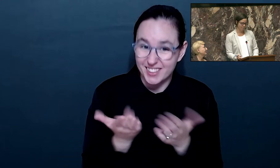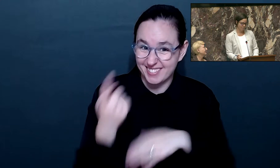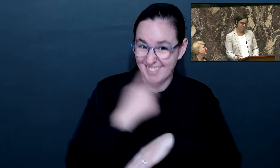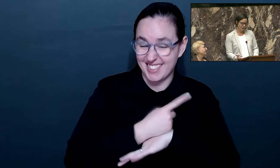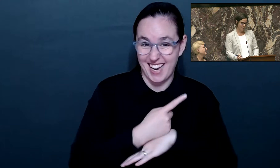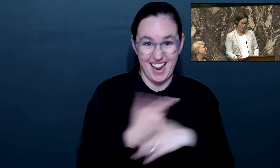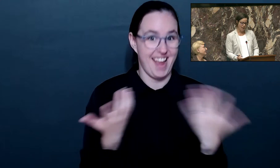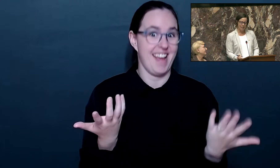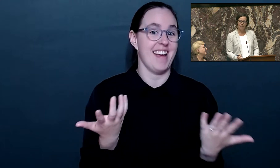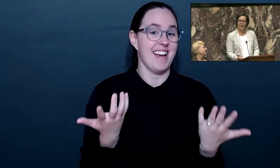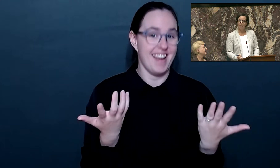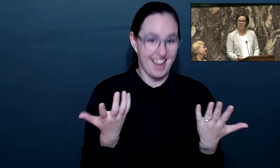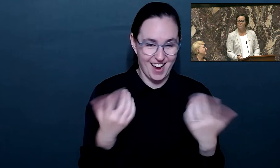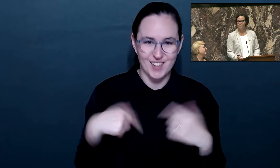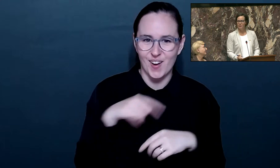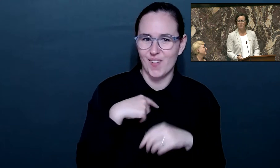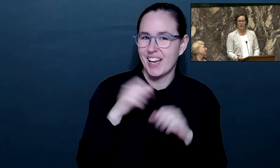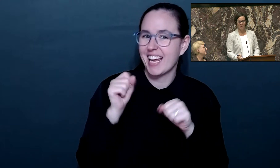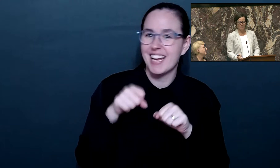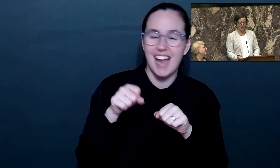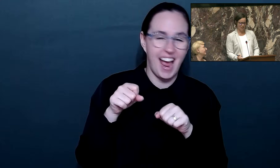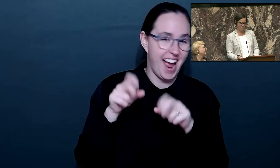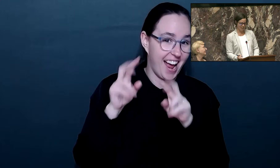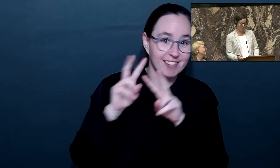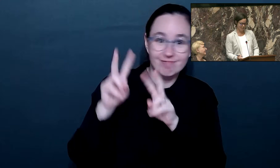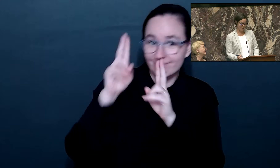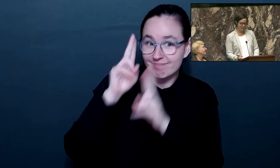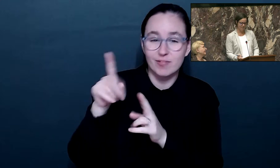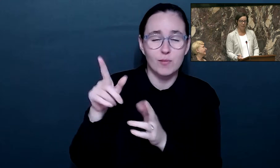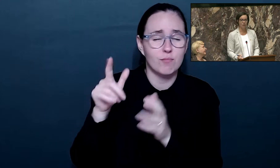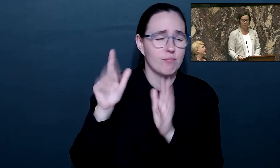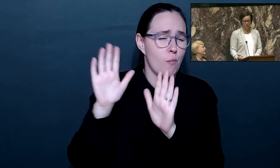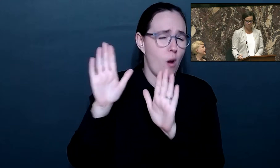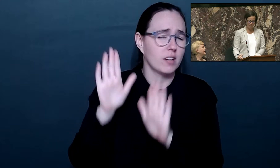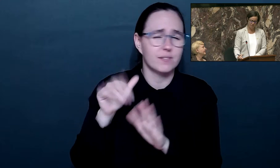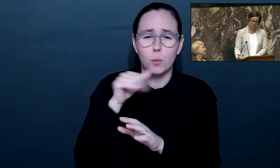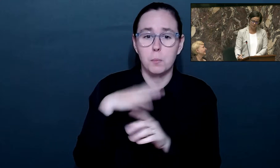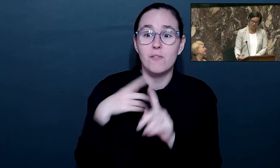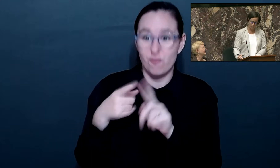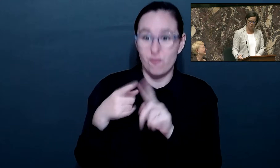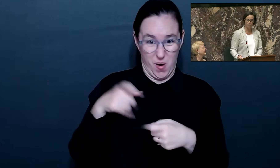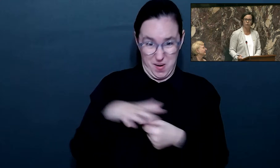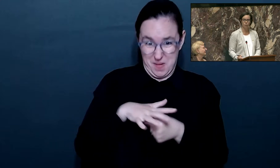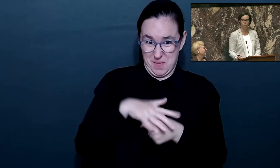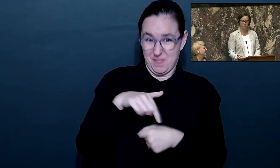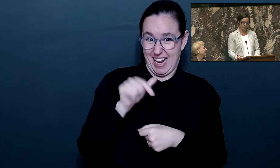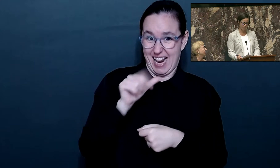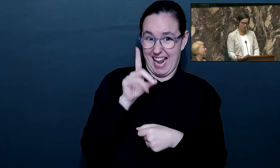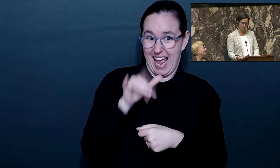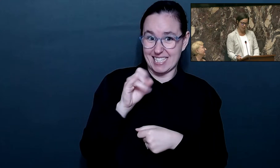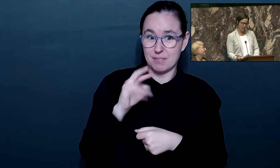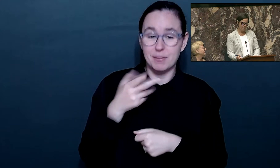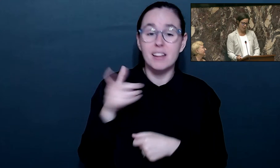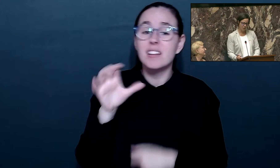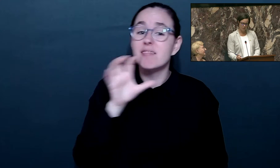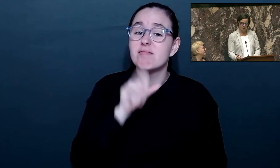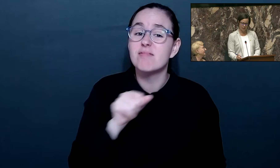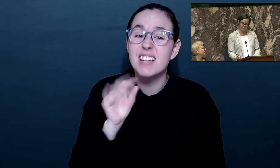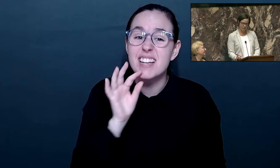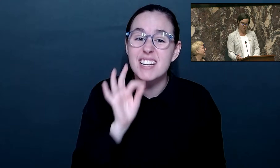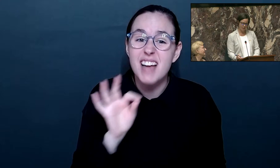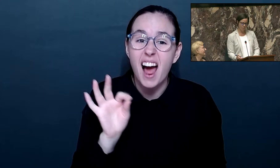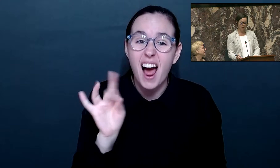Oceanside. 98-year-old Qualicum Beach resident Eva Hilborn founded the wonderful world of books because